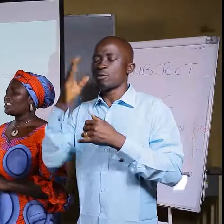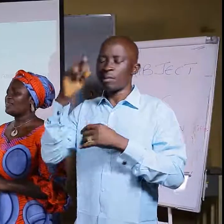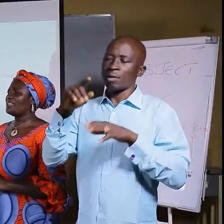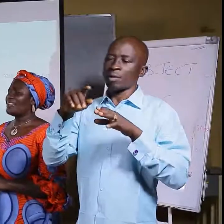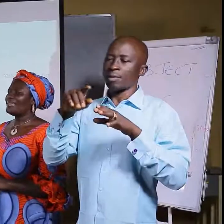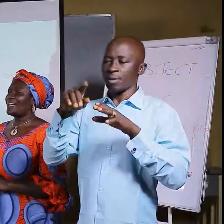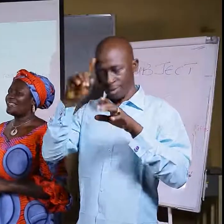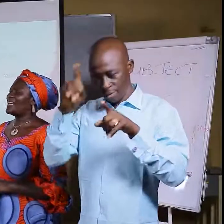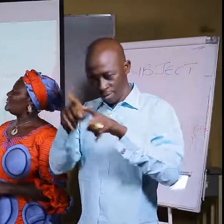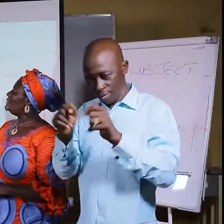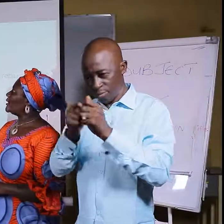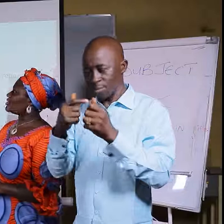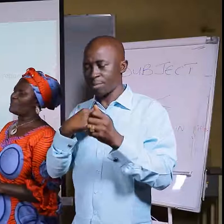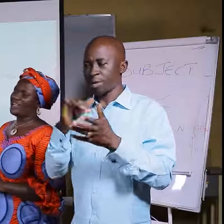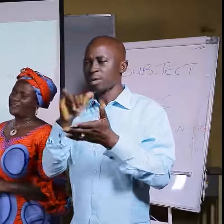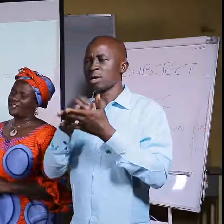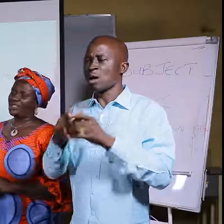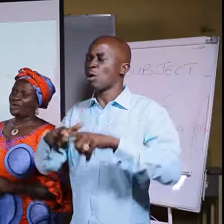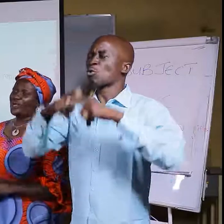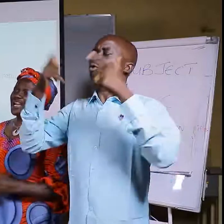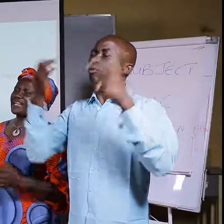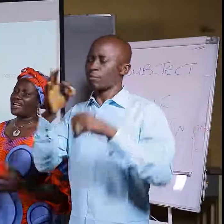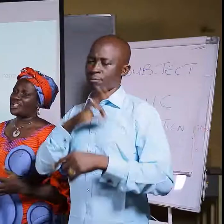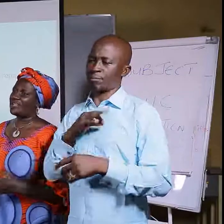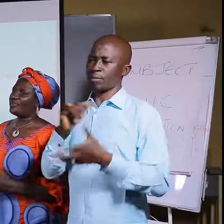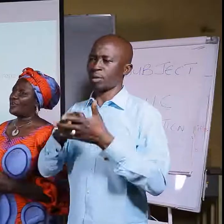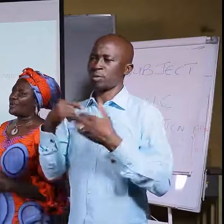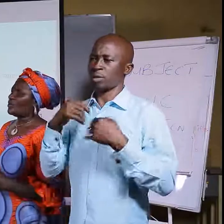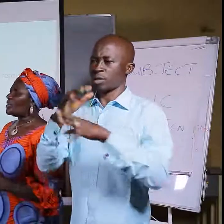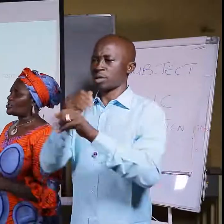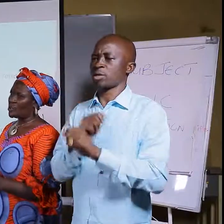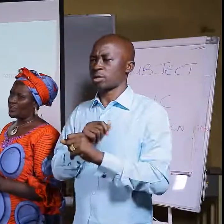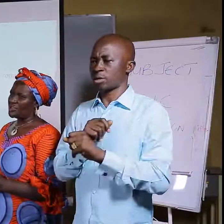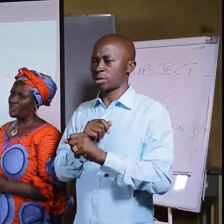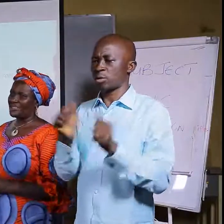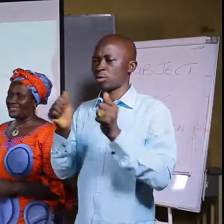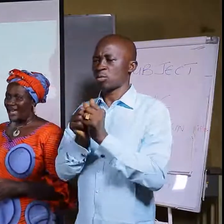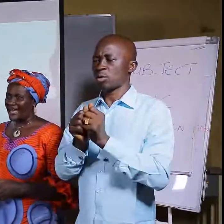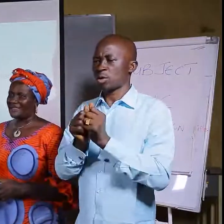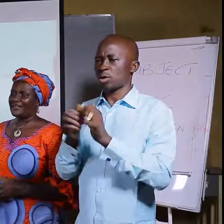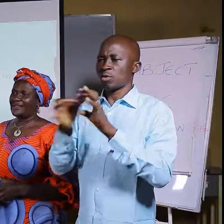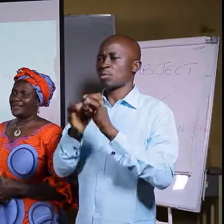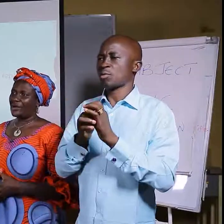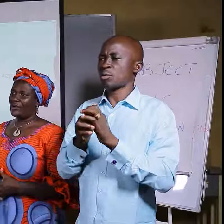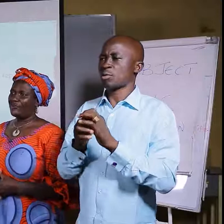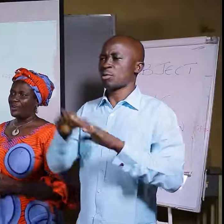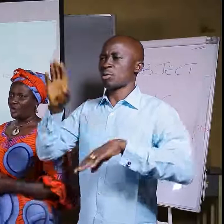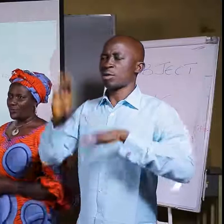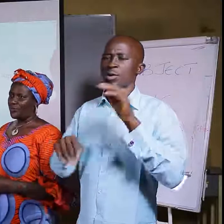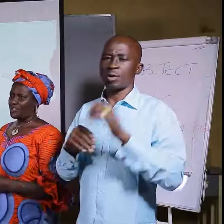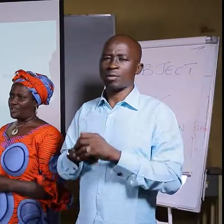agree with me that there are a lot of benefits we can achieve with cooperation than lack